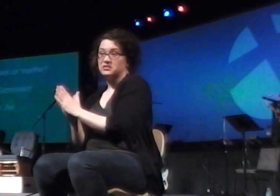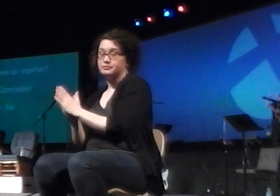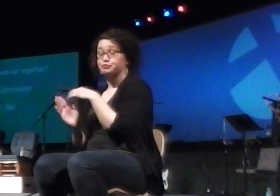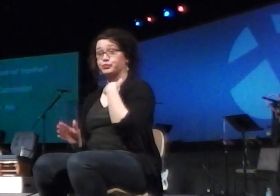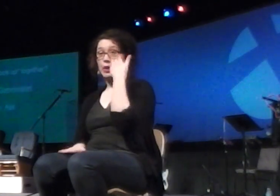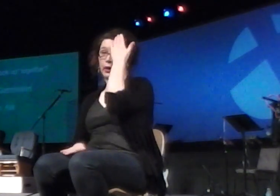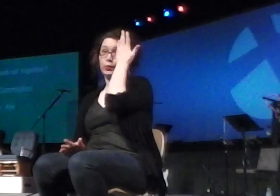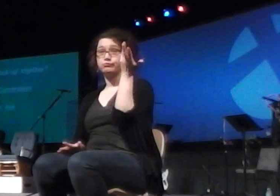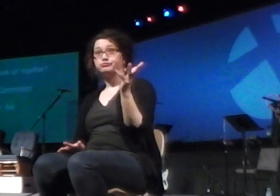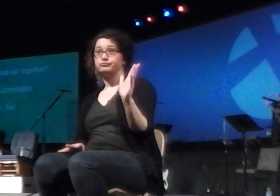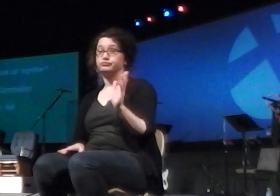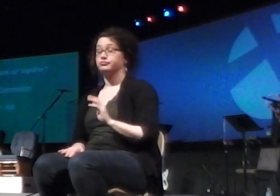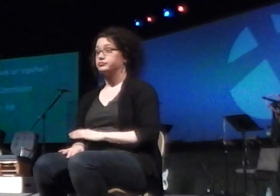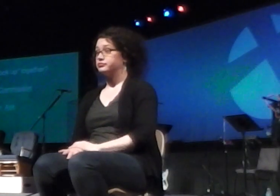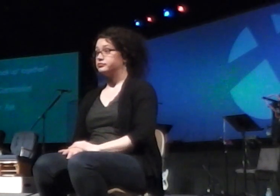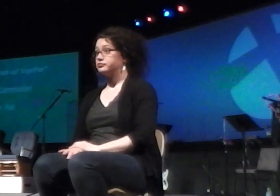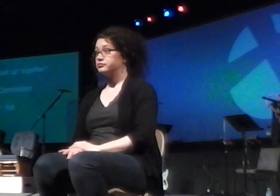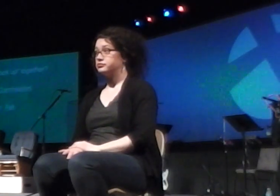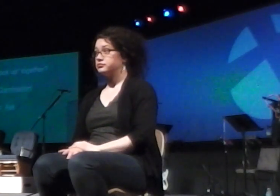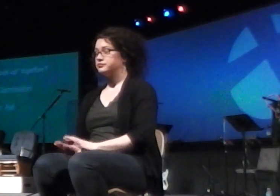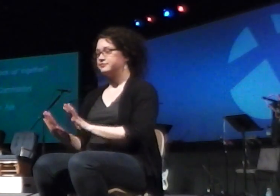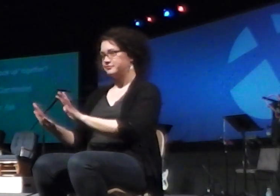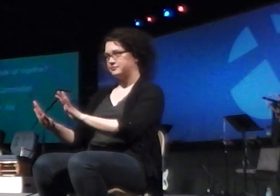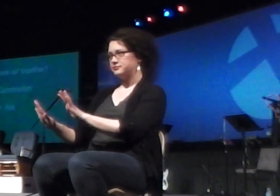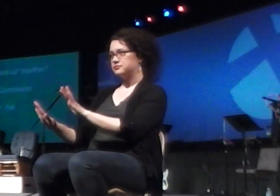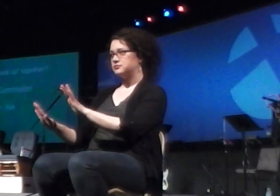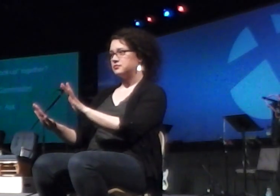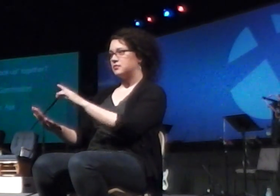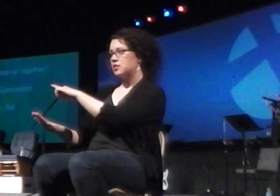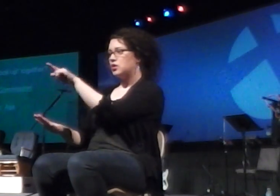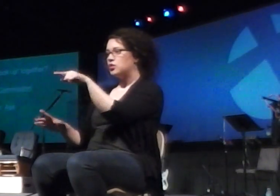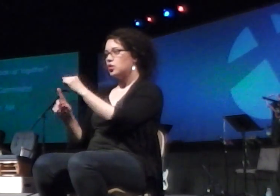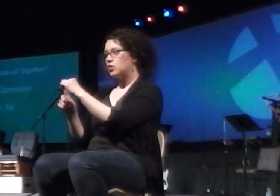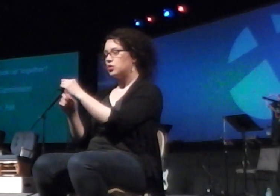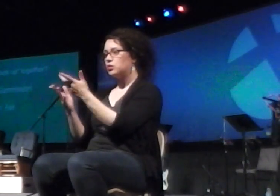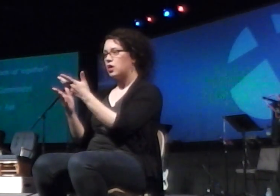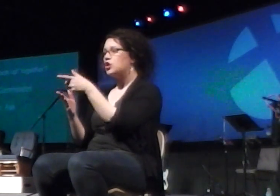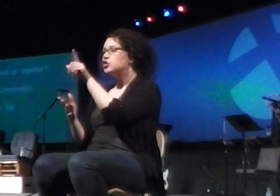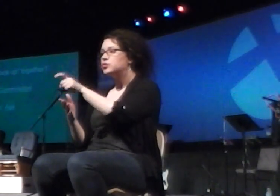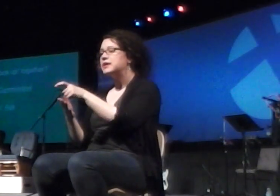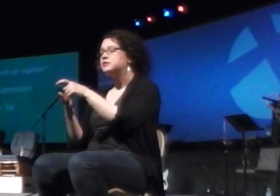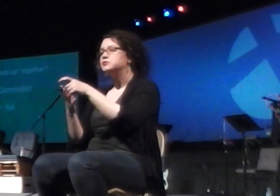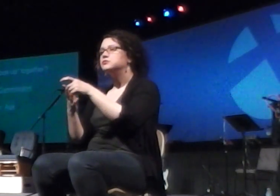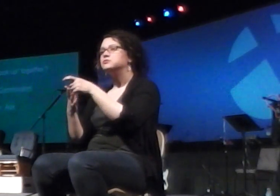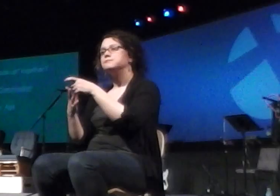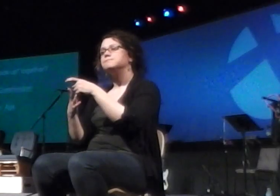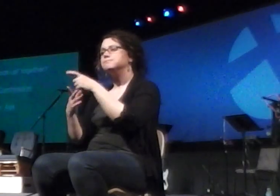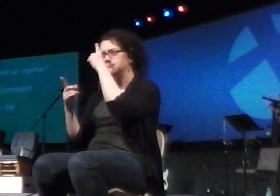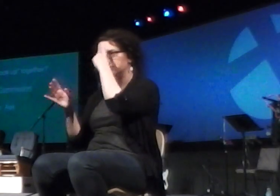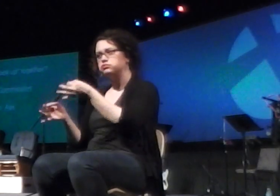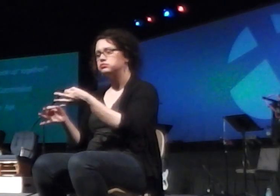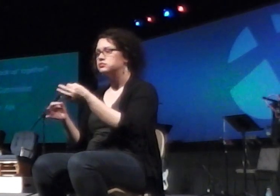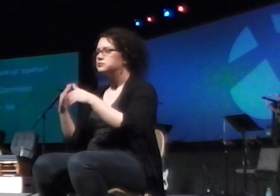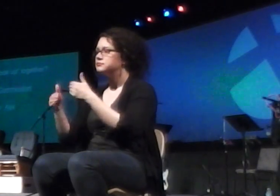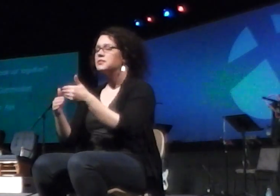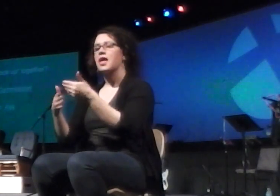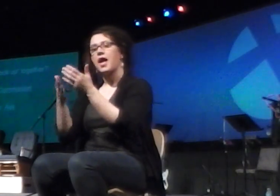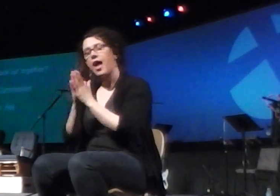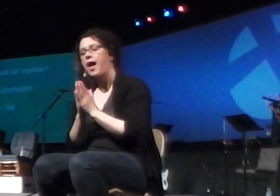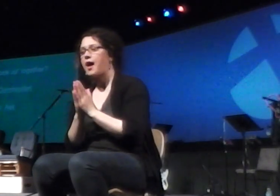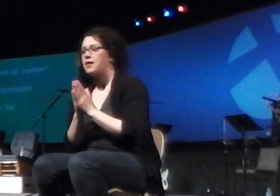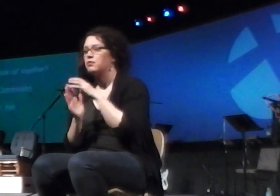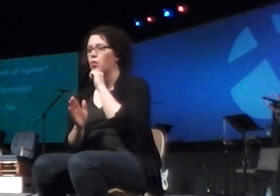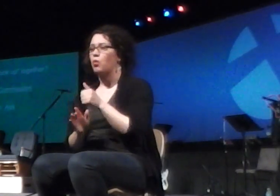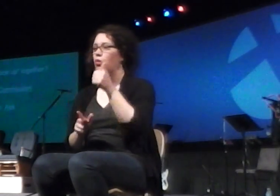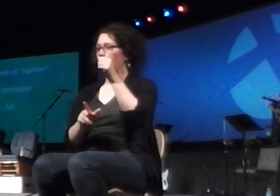But if I were to give you a word, it's to actually be a person who intentionally asks the older generation to